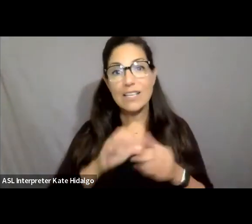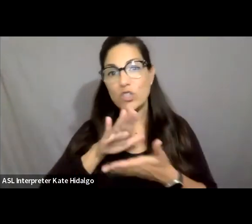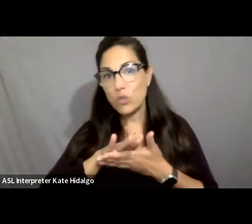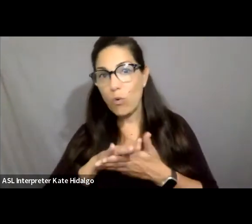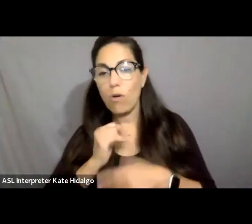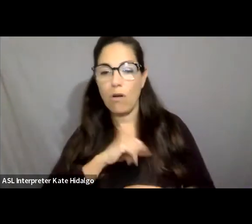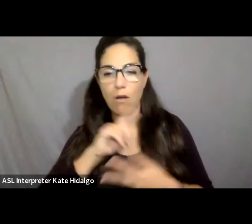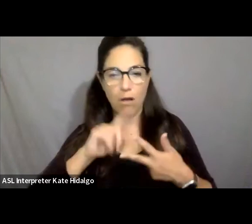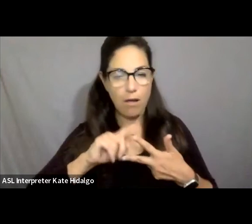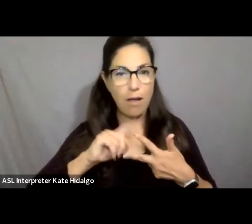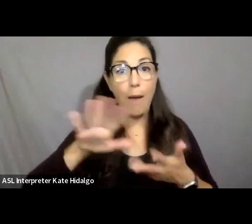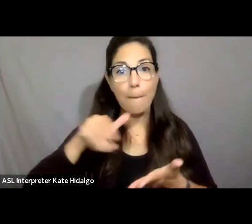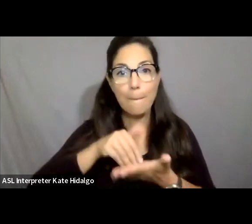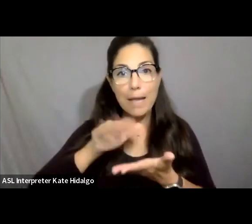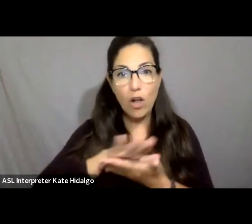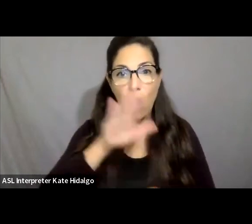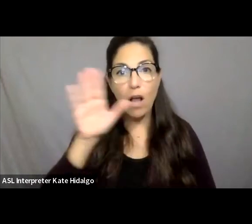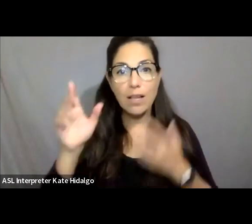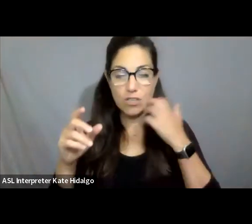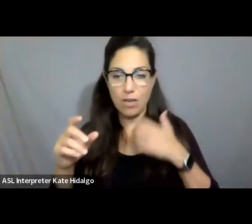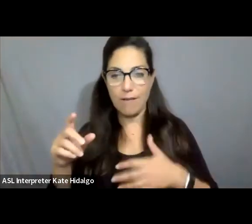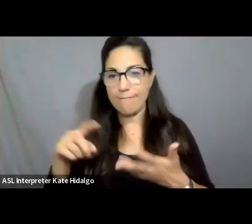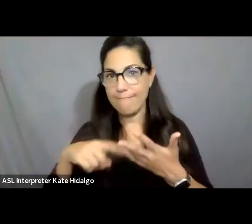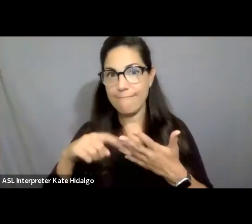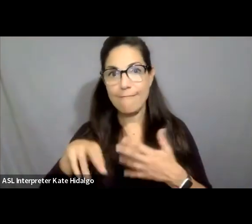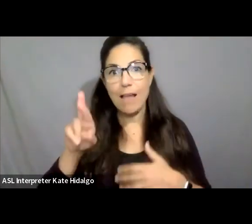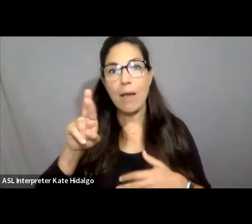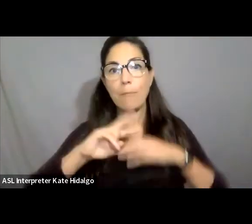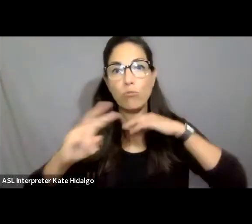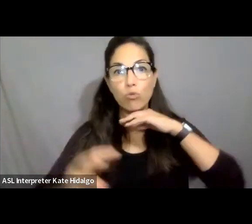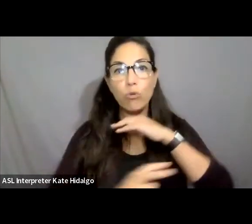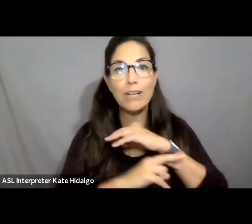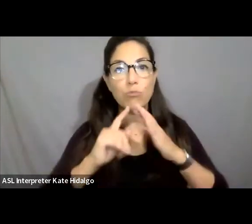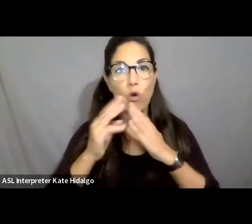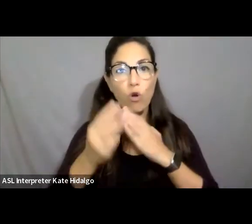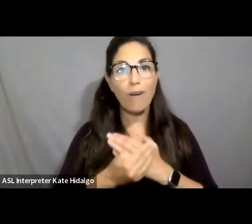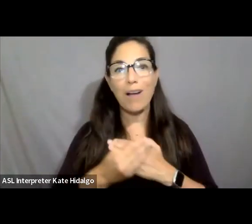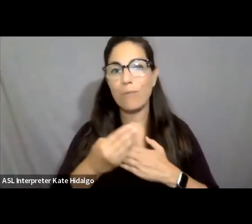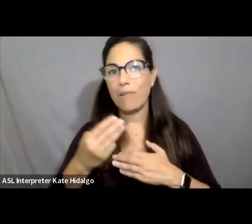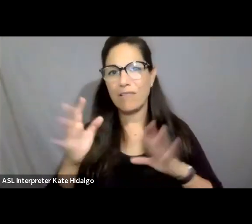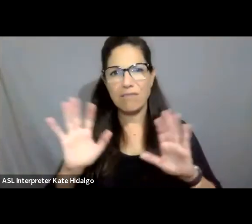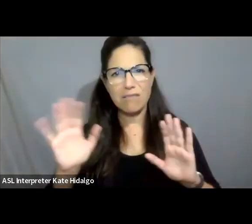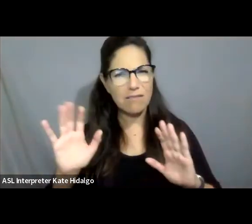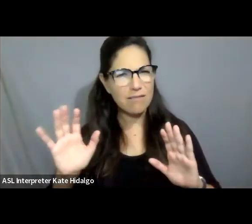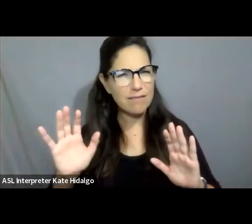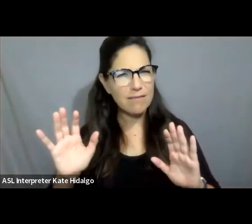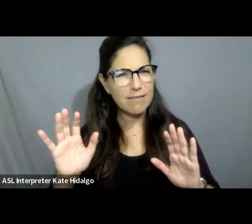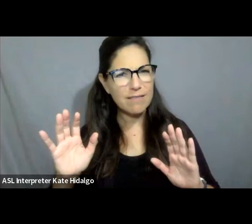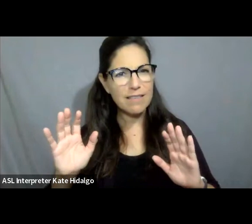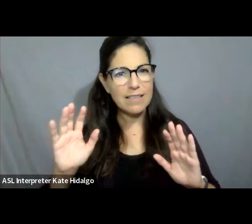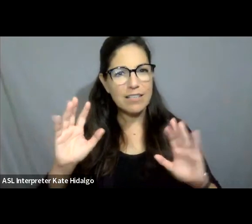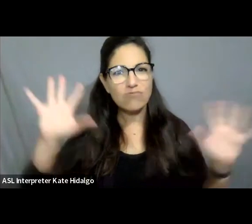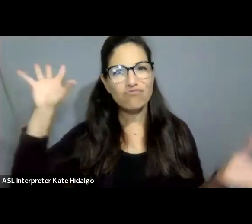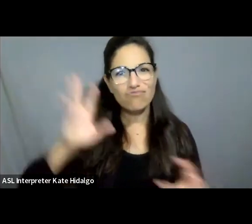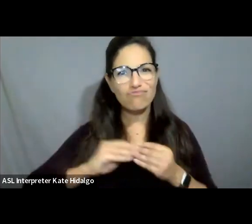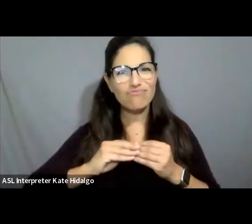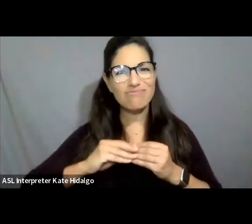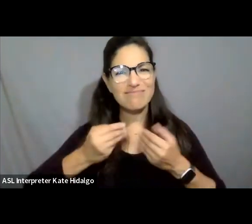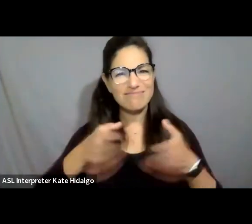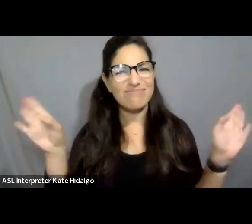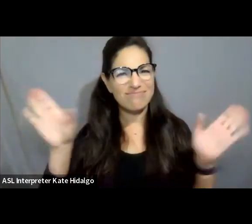school or the middle college or the bridge program or our continuation, our comprehensive school. Sorry,